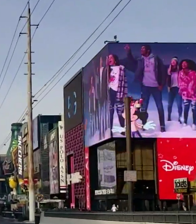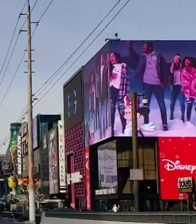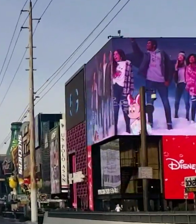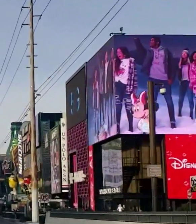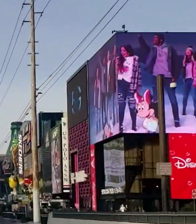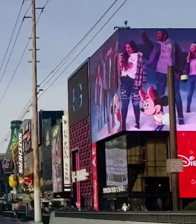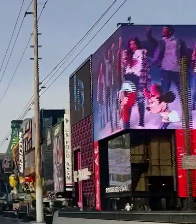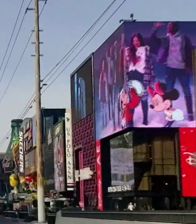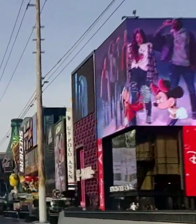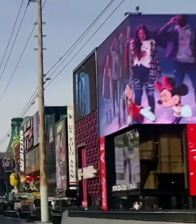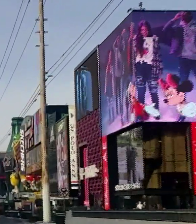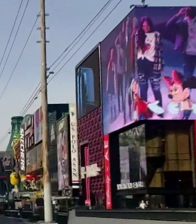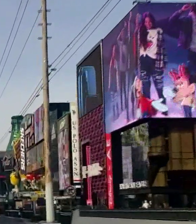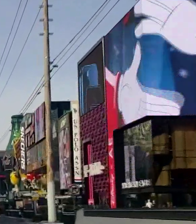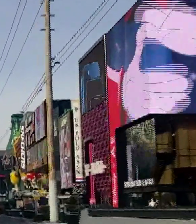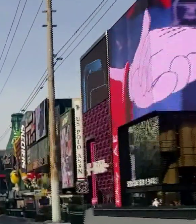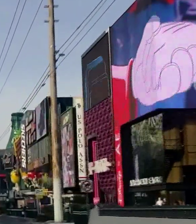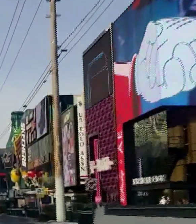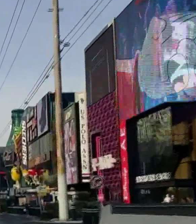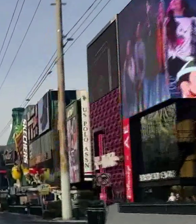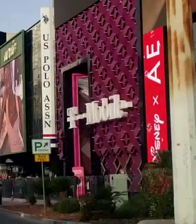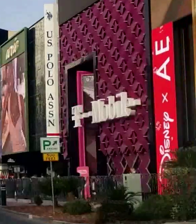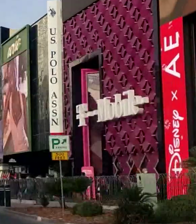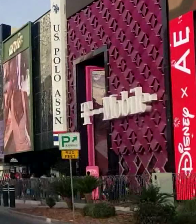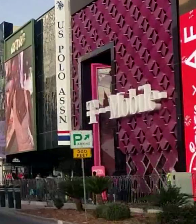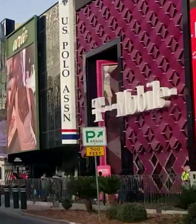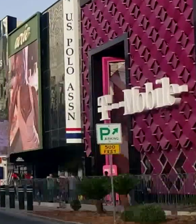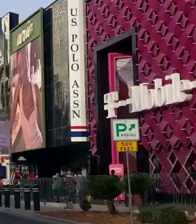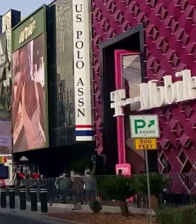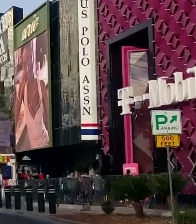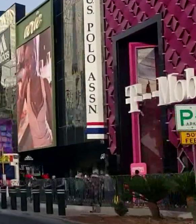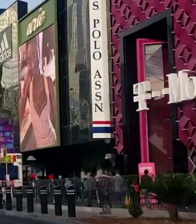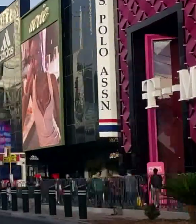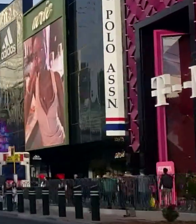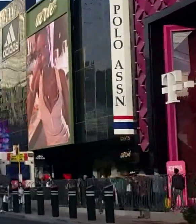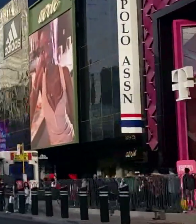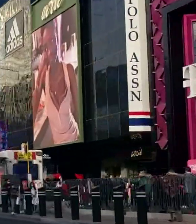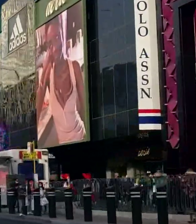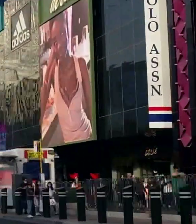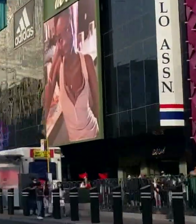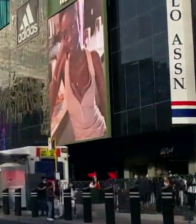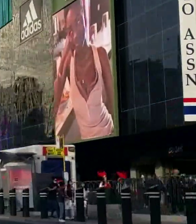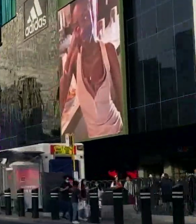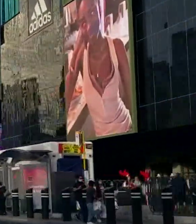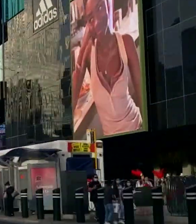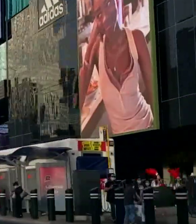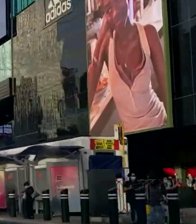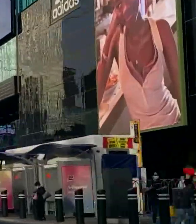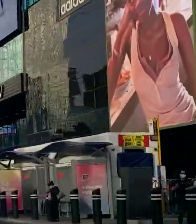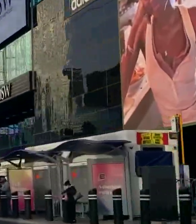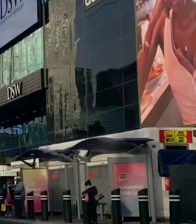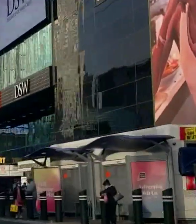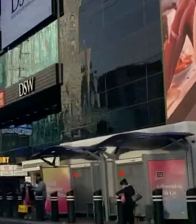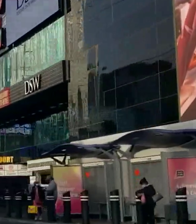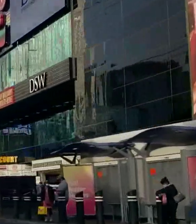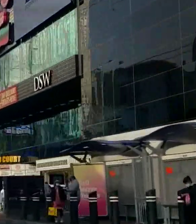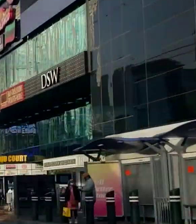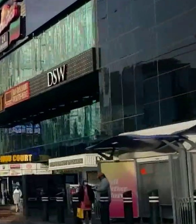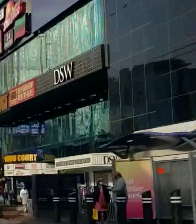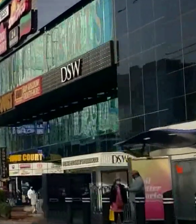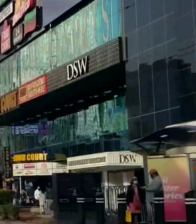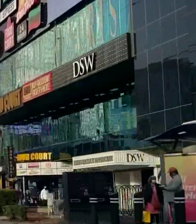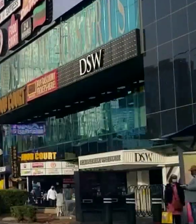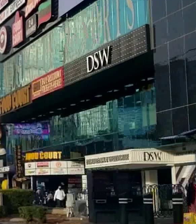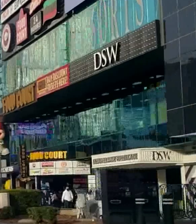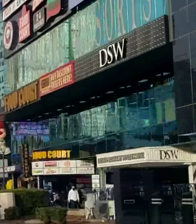days, Sisolak is asking Nevadans to stay at home while officials step up efforts to bring testing timelines down, improve